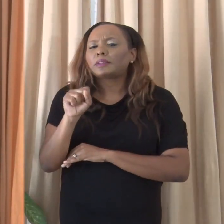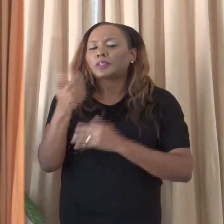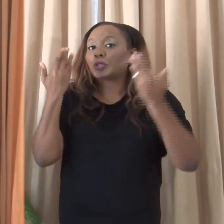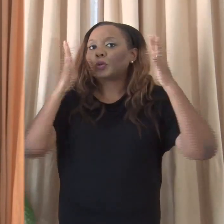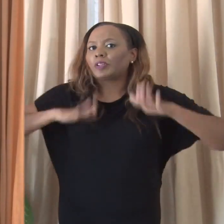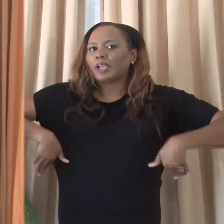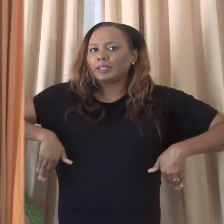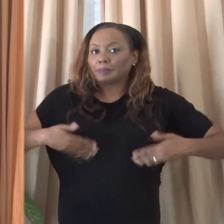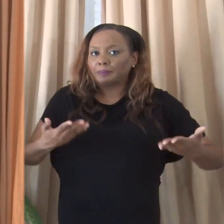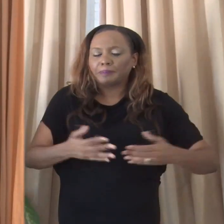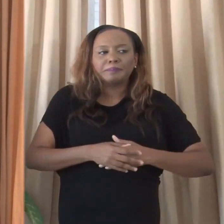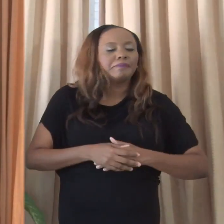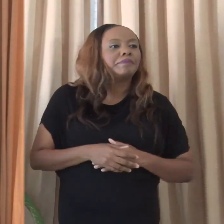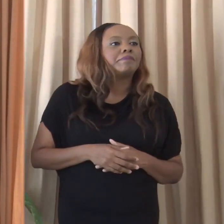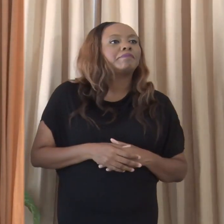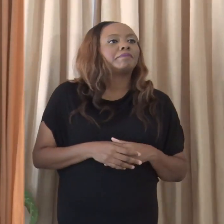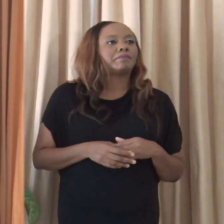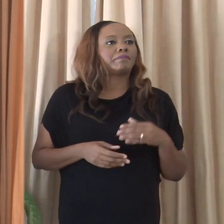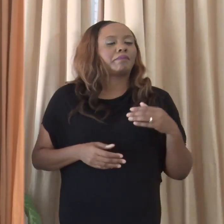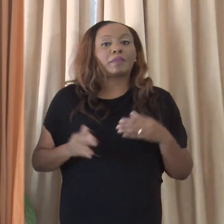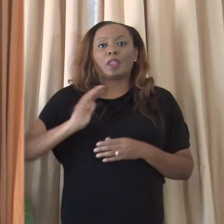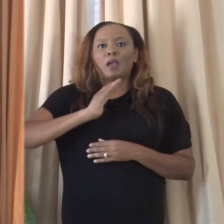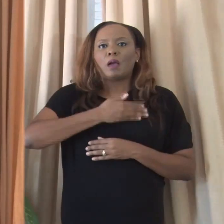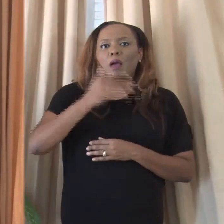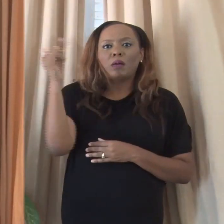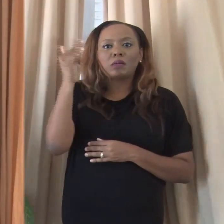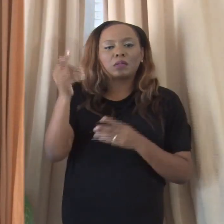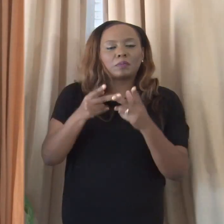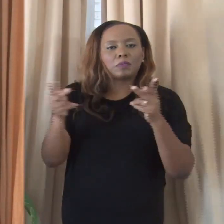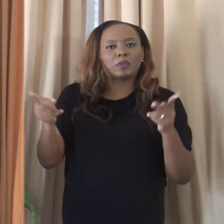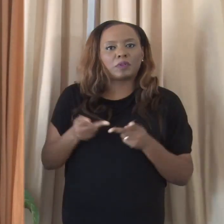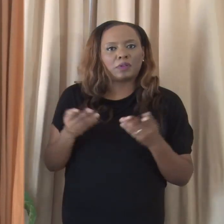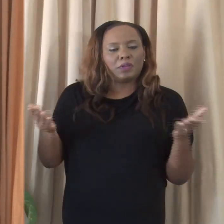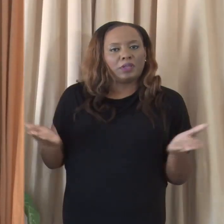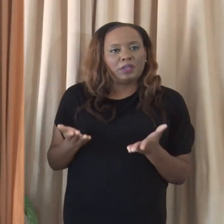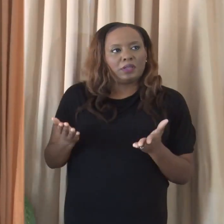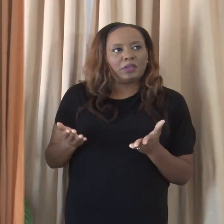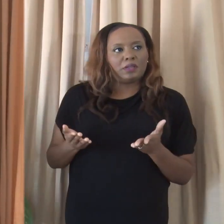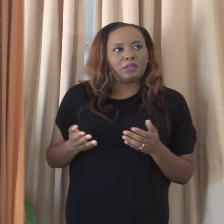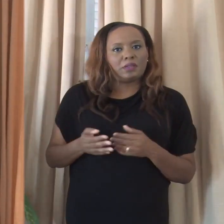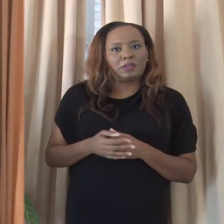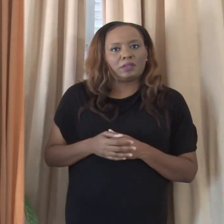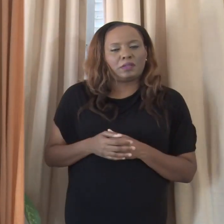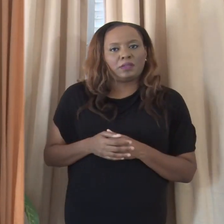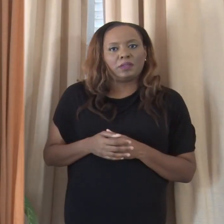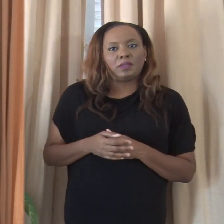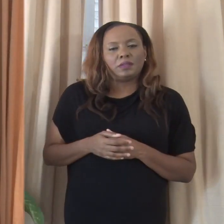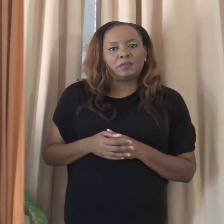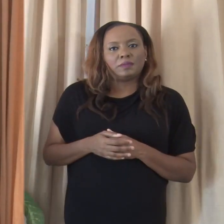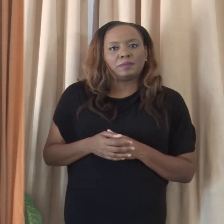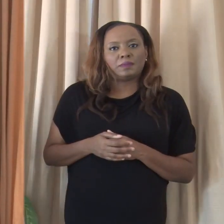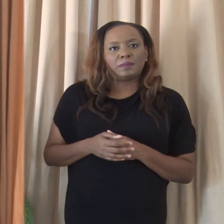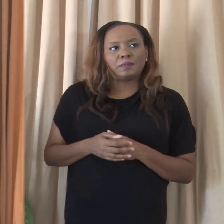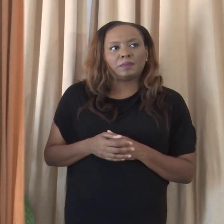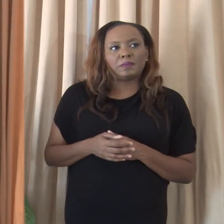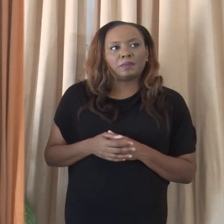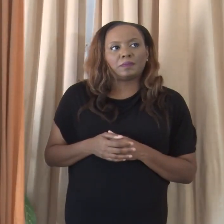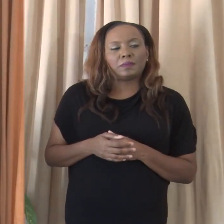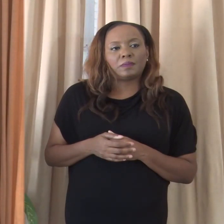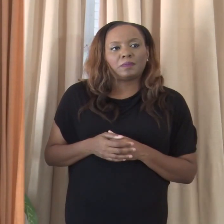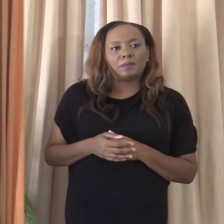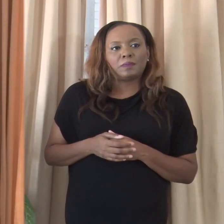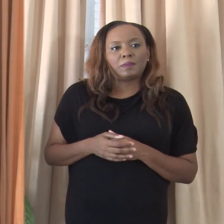that the airport here has been approached by none less than the World Food